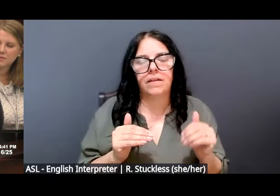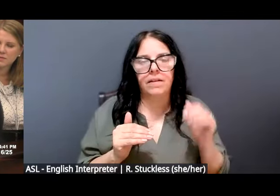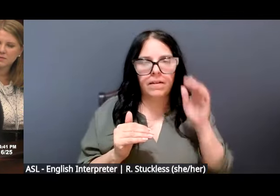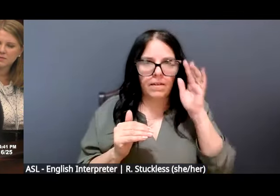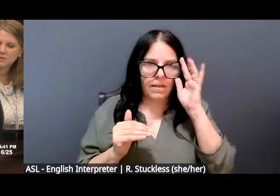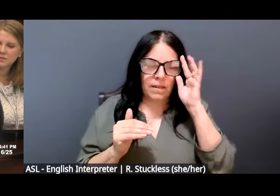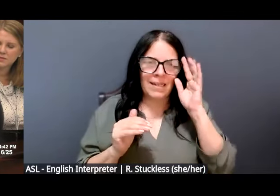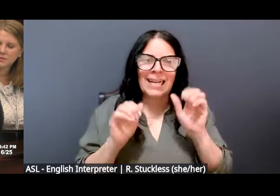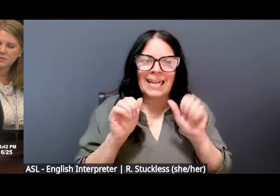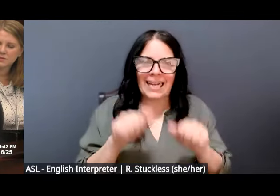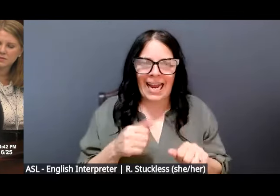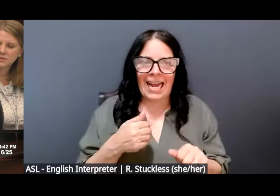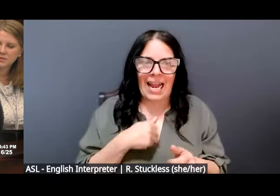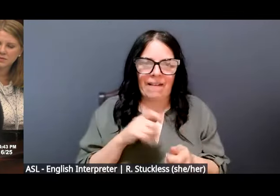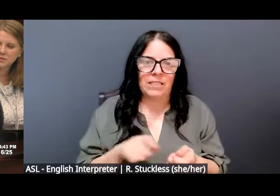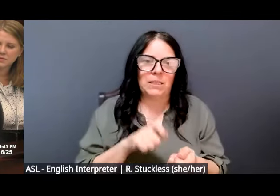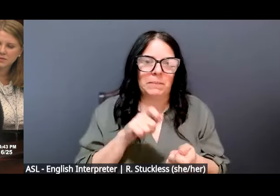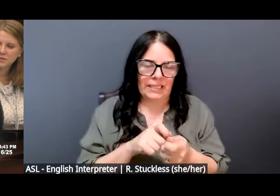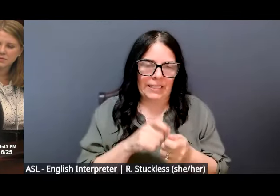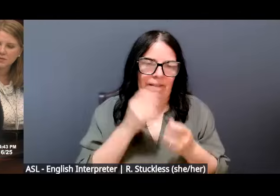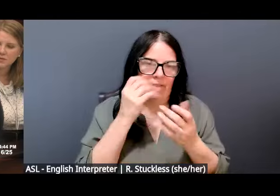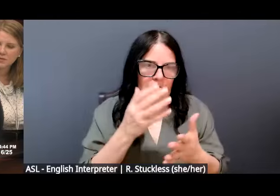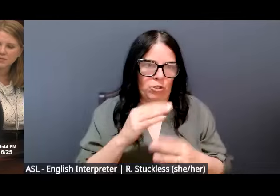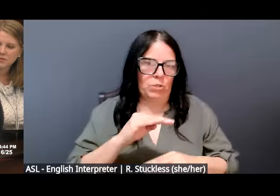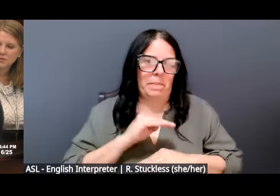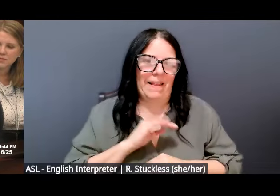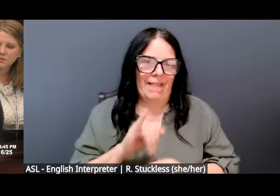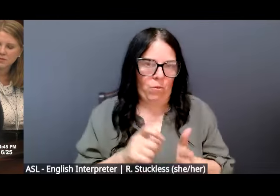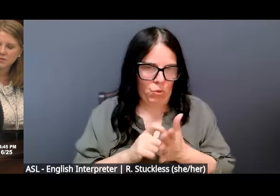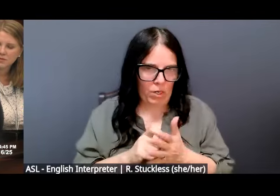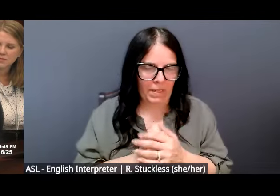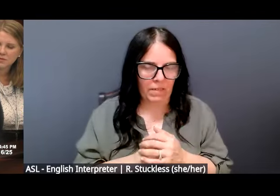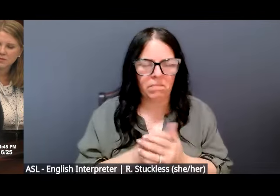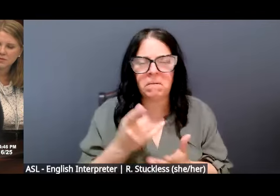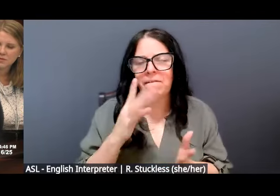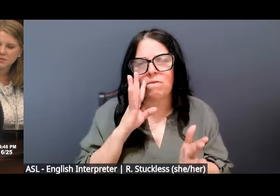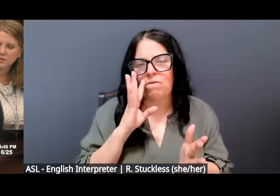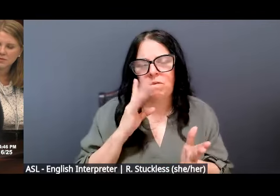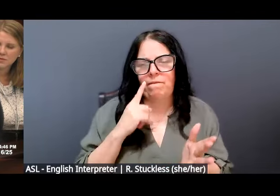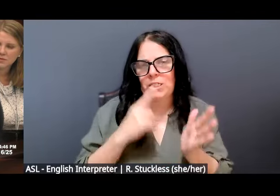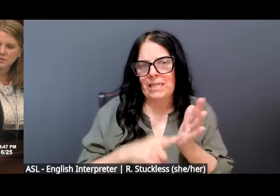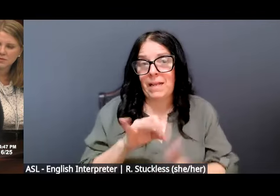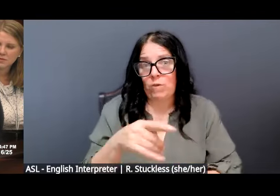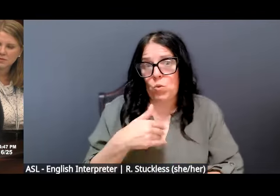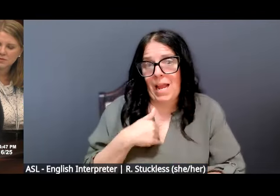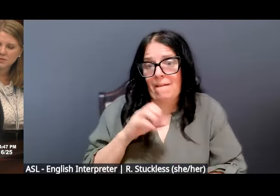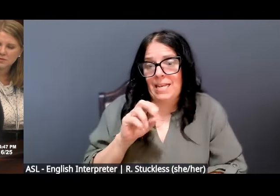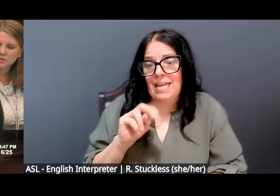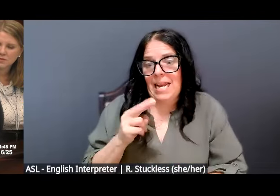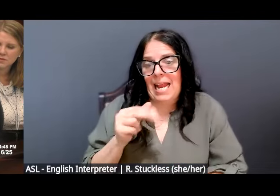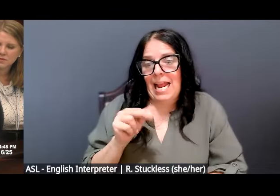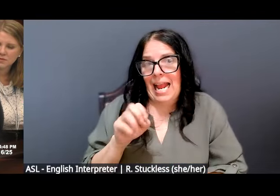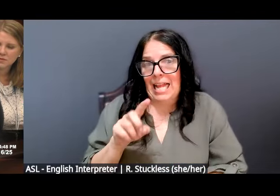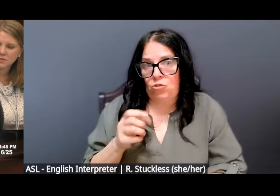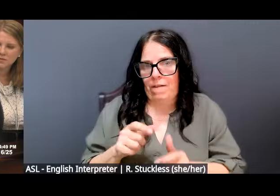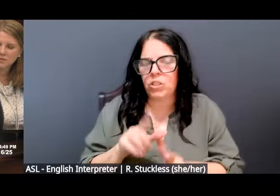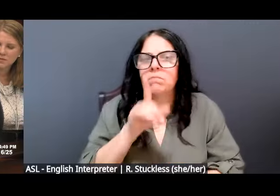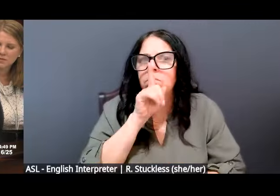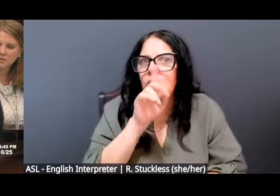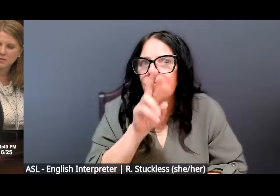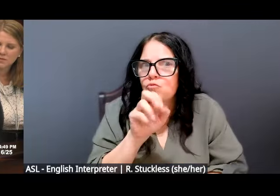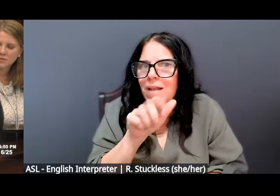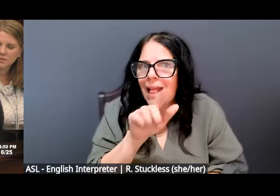specific information that may meet that requirement. For example, if you have an enhanced driver's license, not a real ID, an enhanced driver's